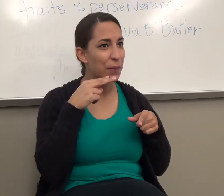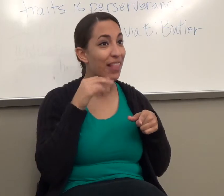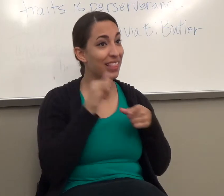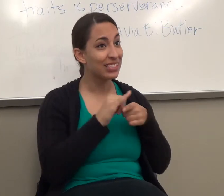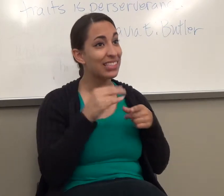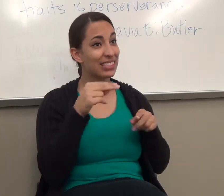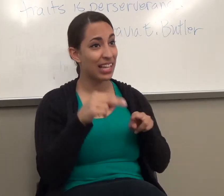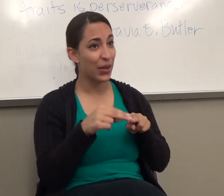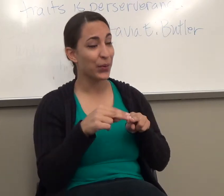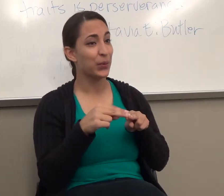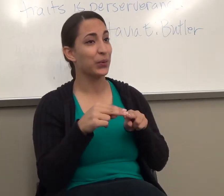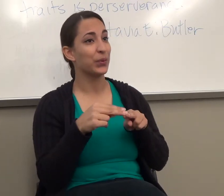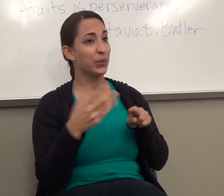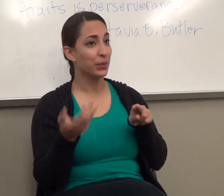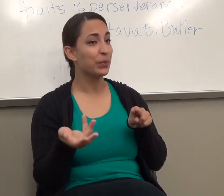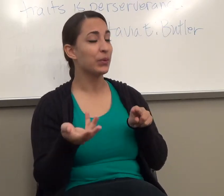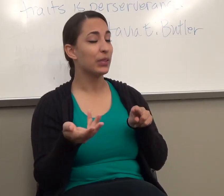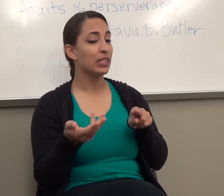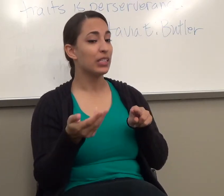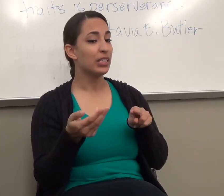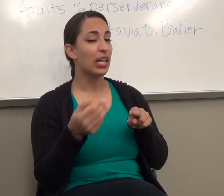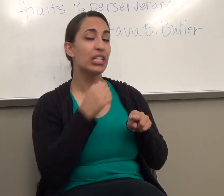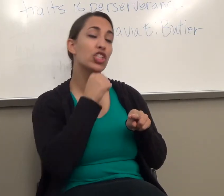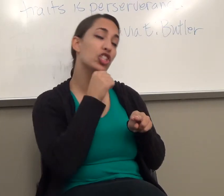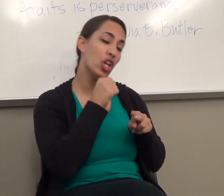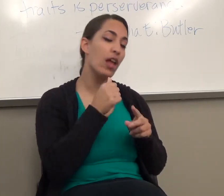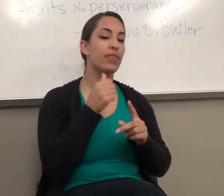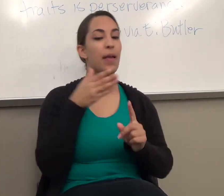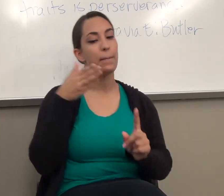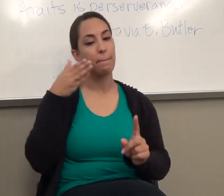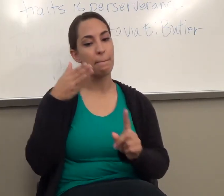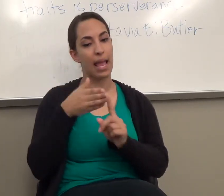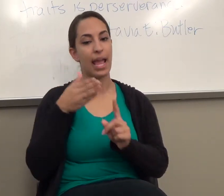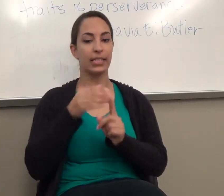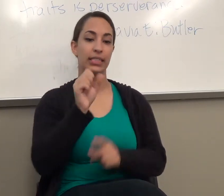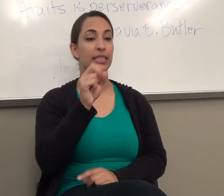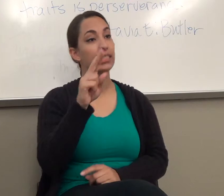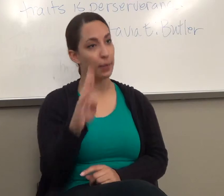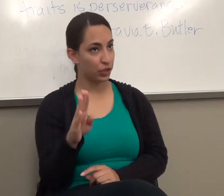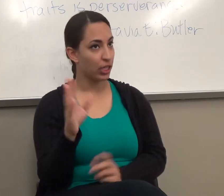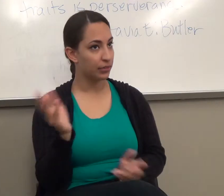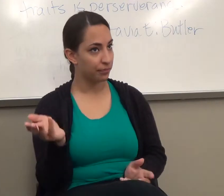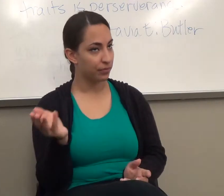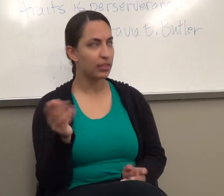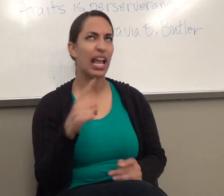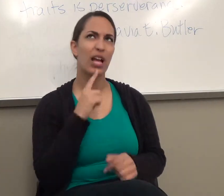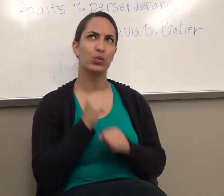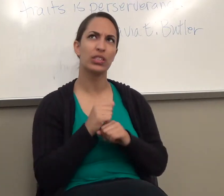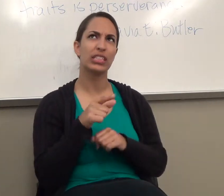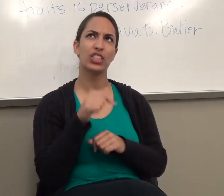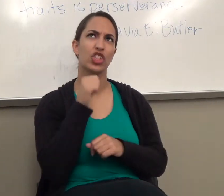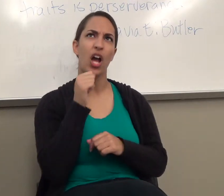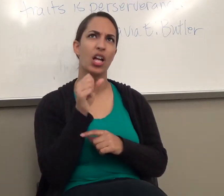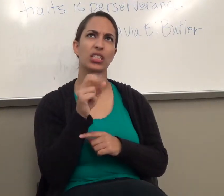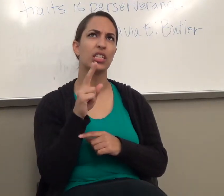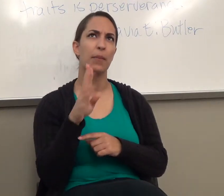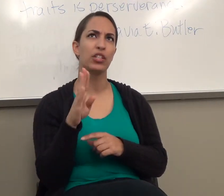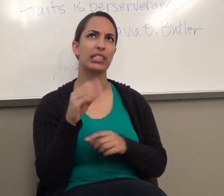not the main subject of the sentence. And that's not a subject at all in that sentence,